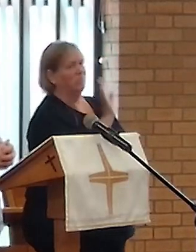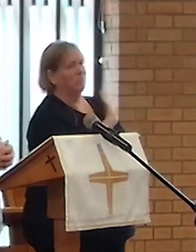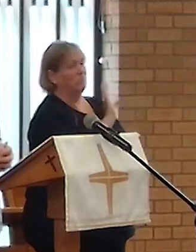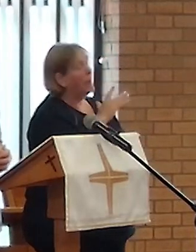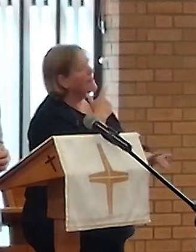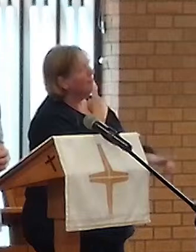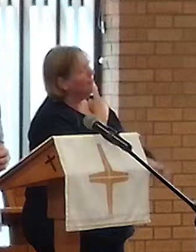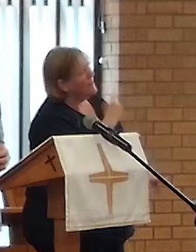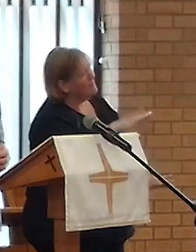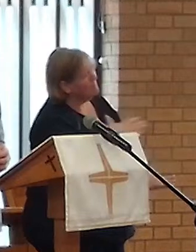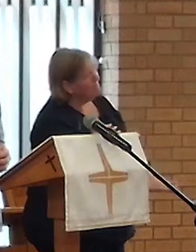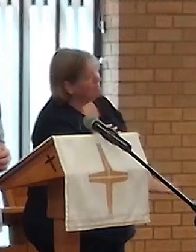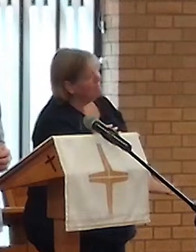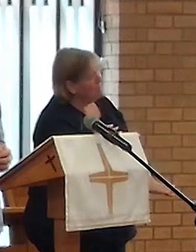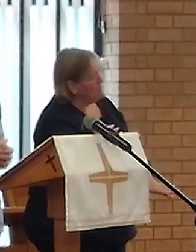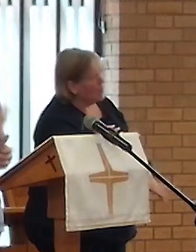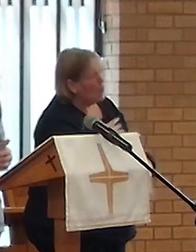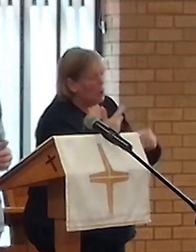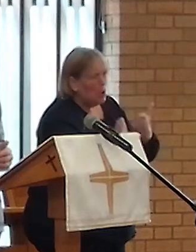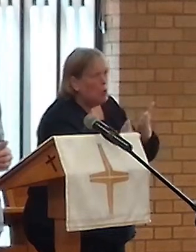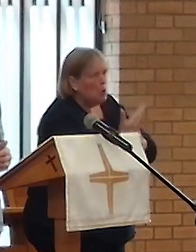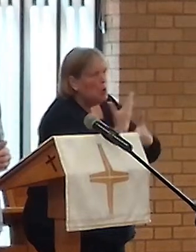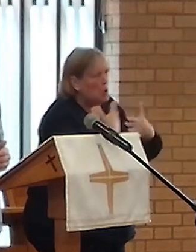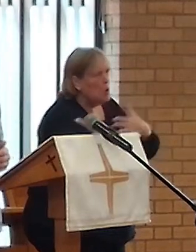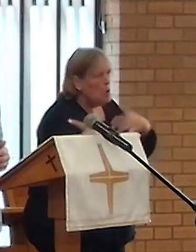him, put on your new coat.